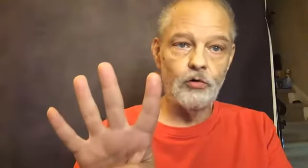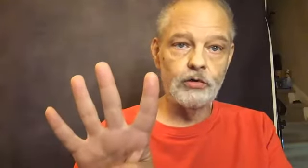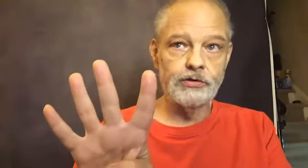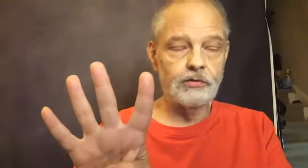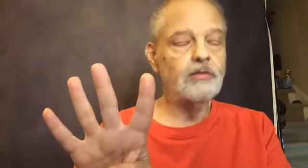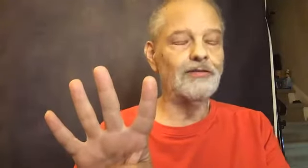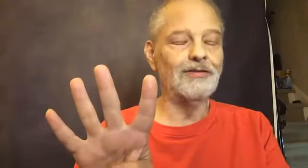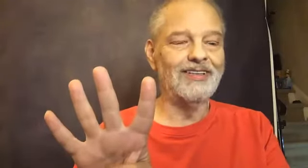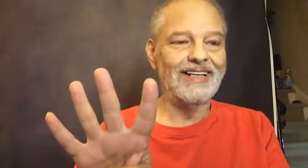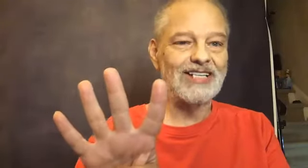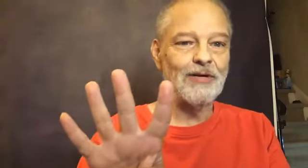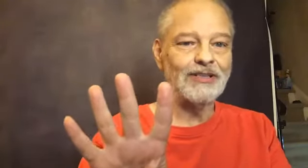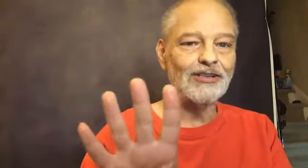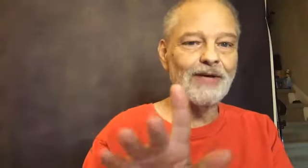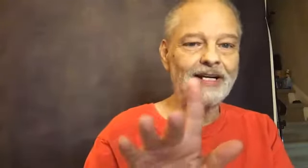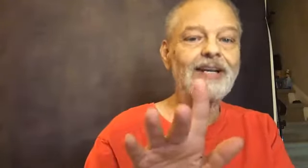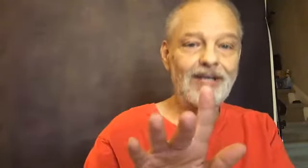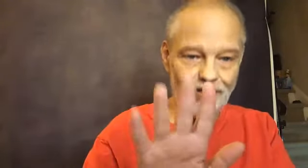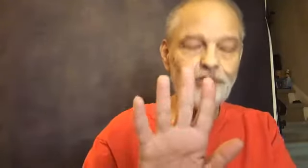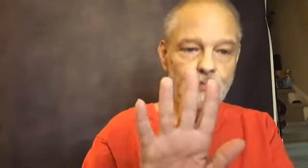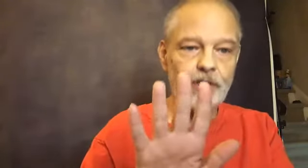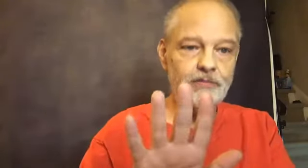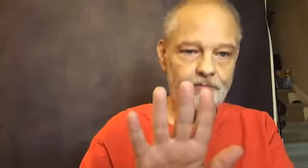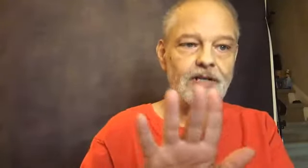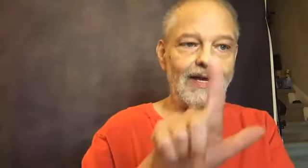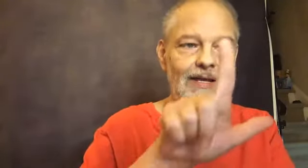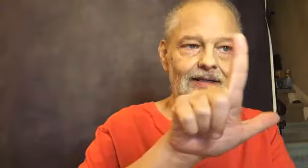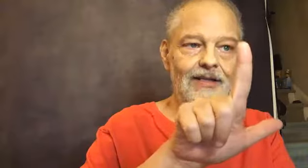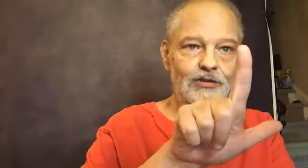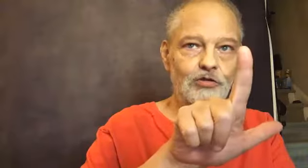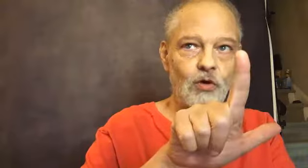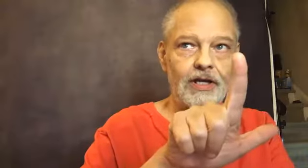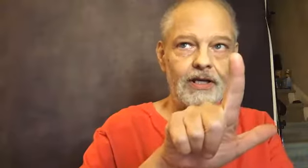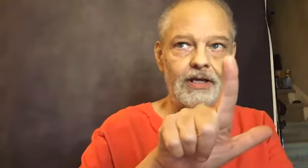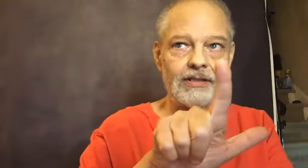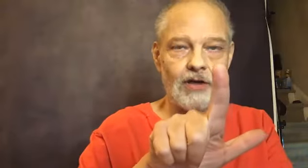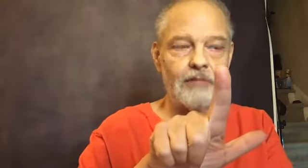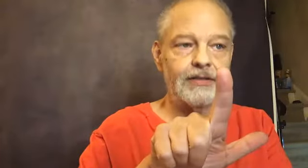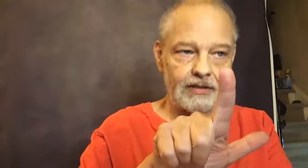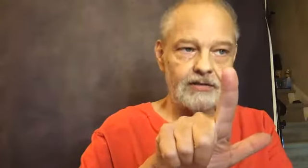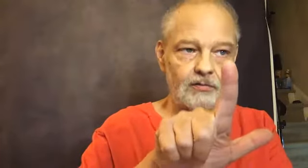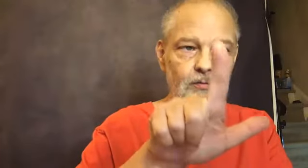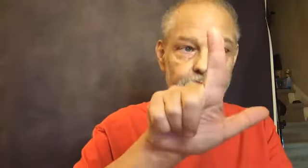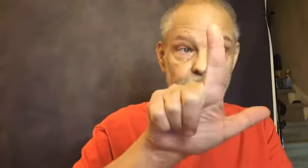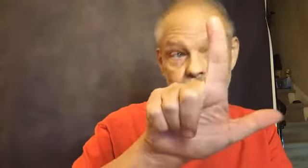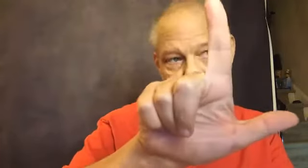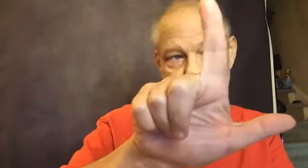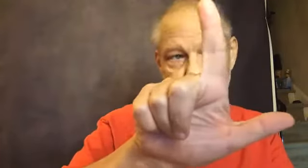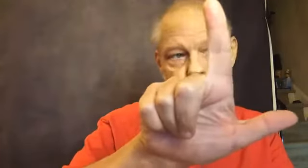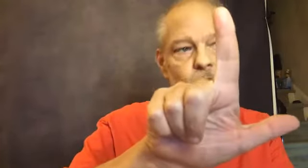L4s last time I talked about it, but 20 is often done with a sign for